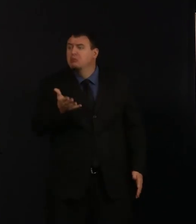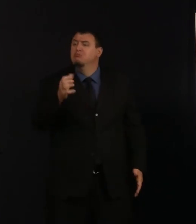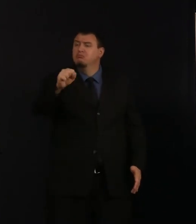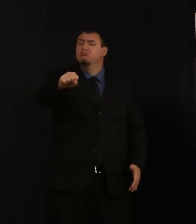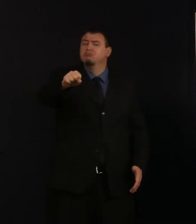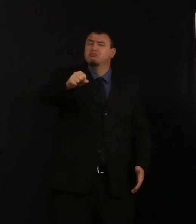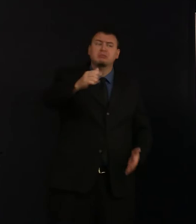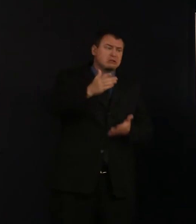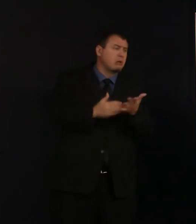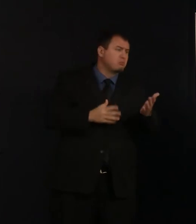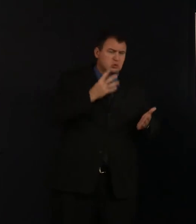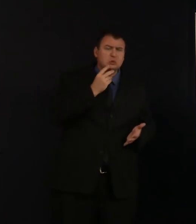Some Jews were there,